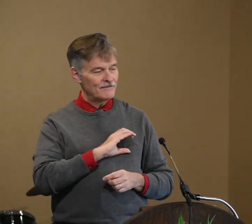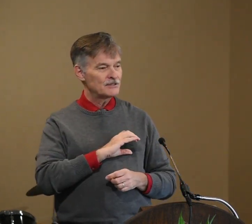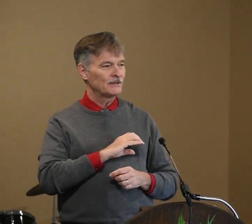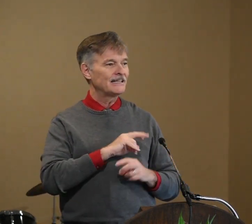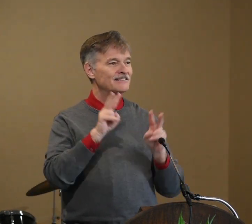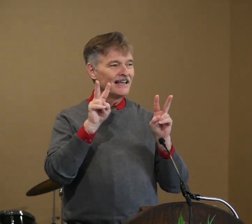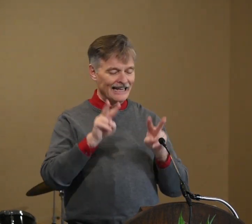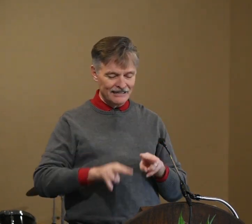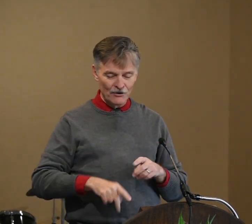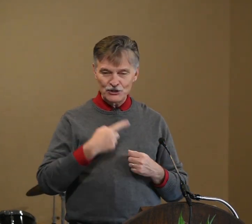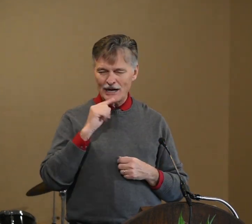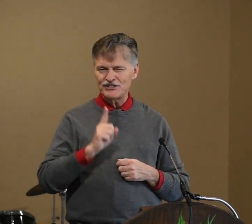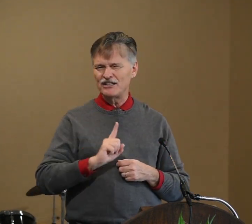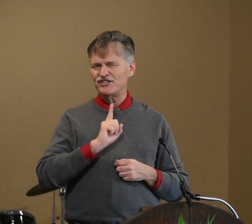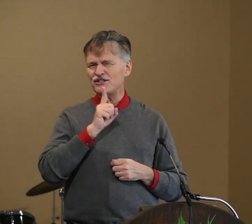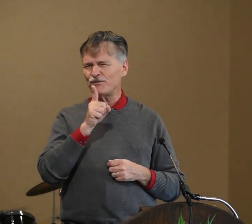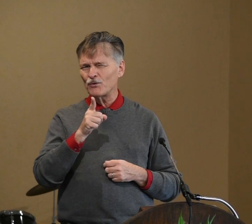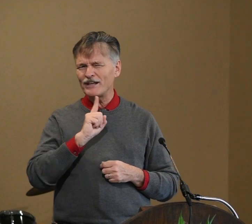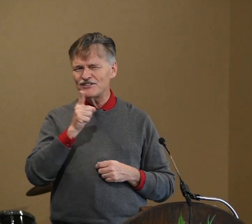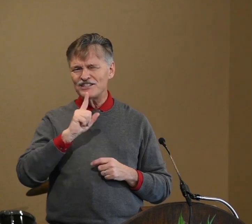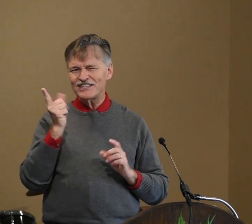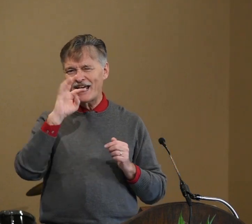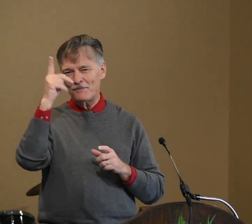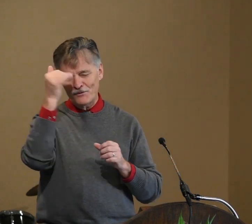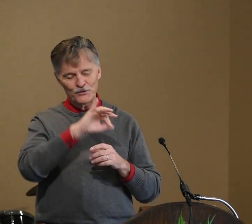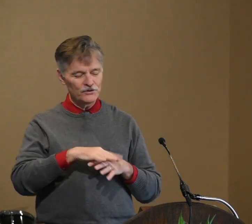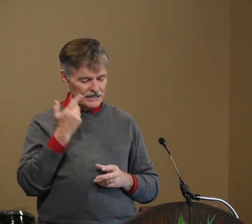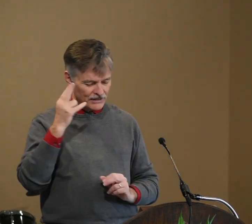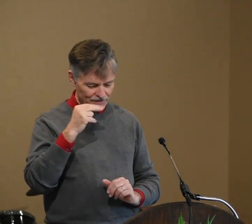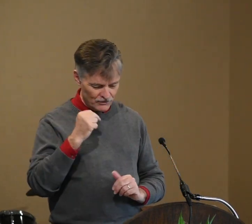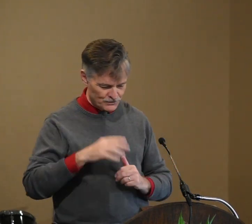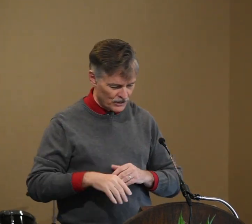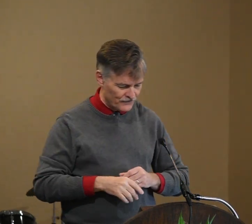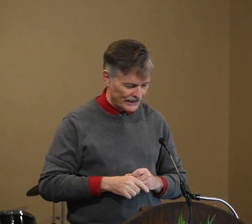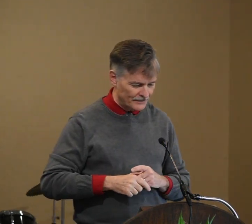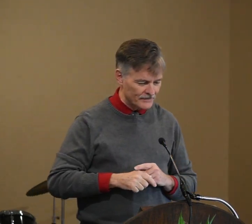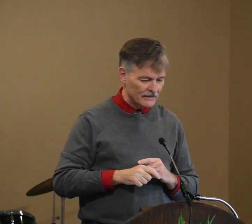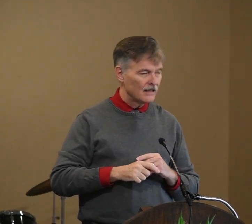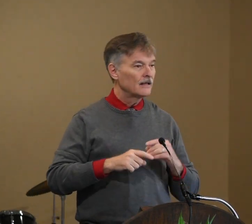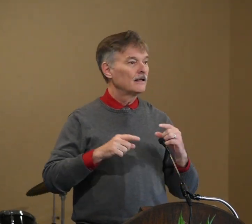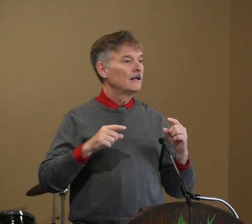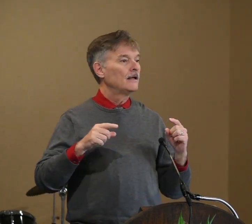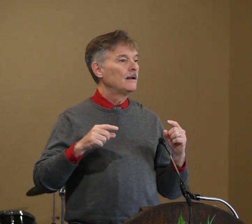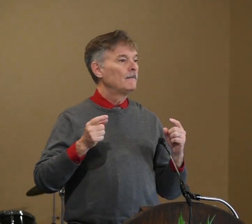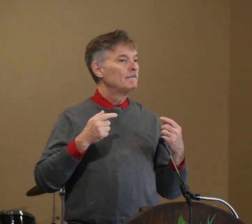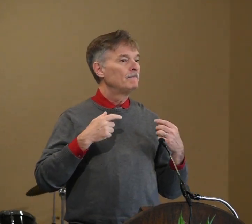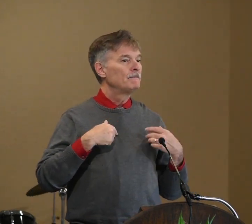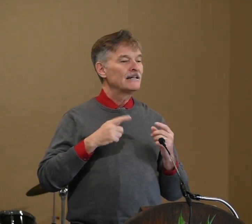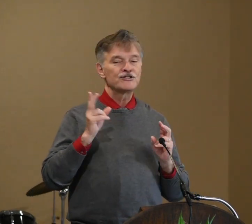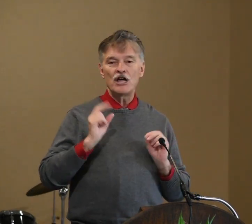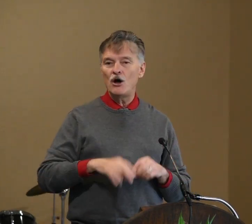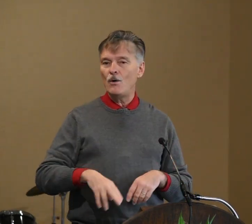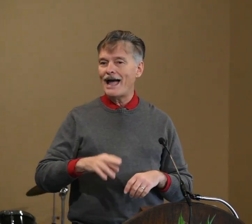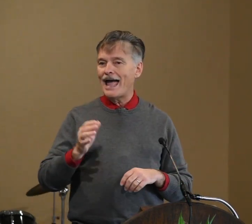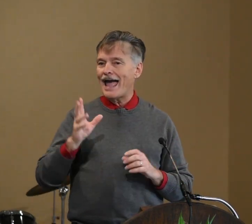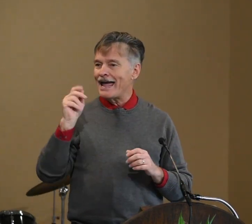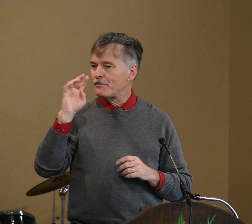Davis police, he noticed where I said, is this for real? Is this an April Fool's? He thought that was pretty funny. But it's no